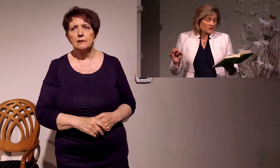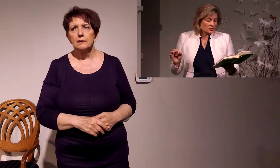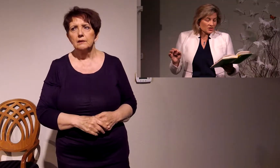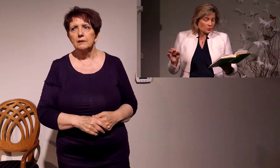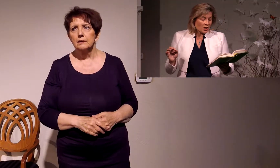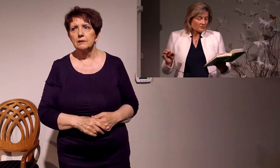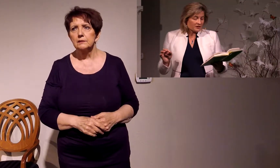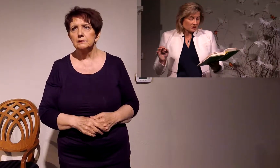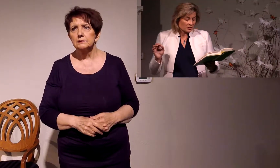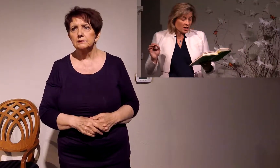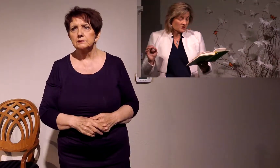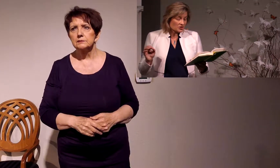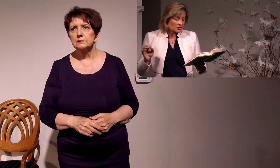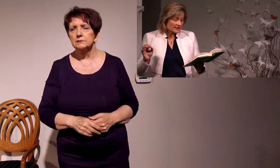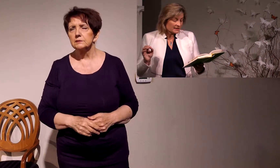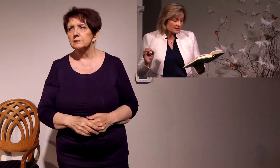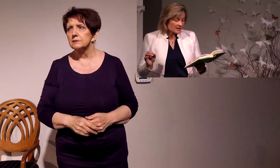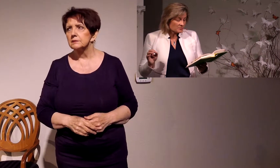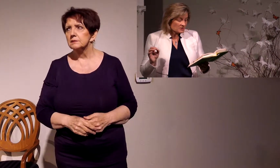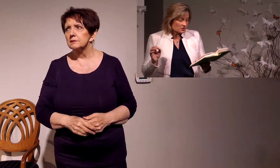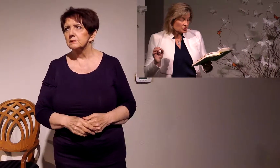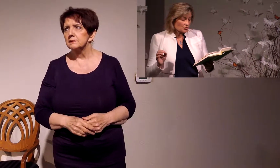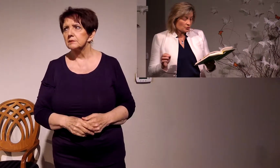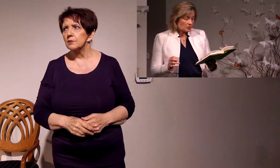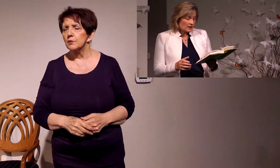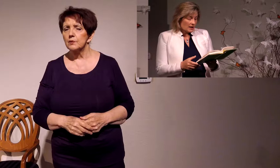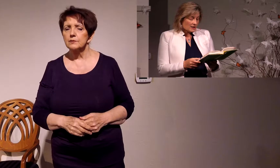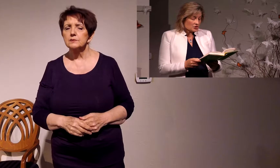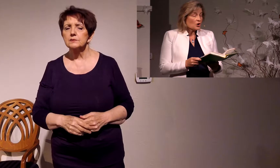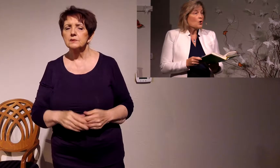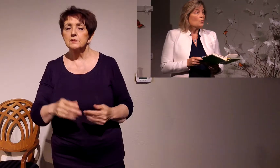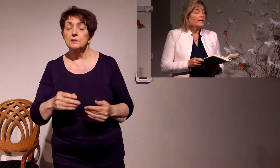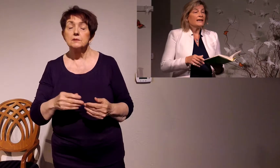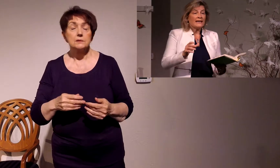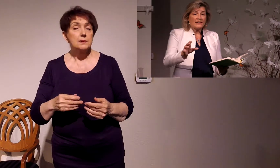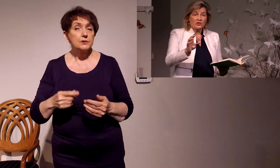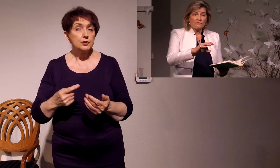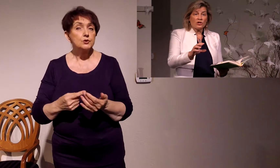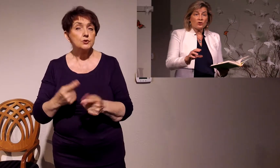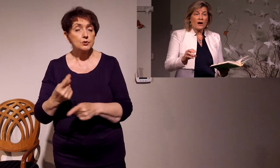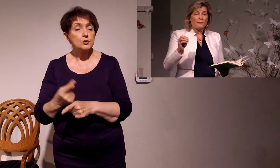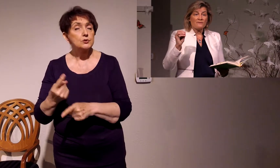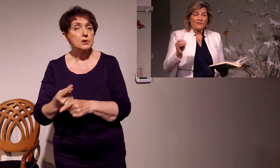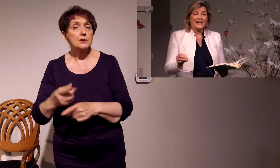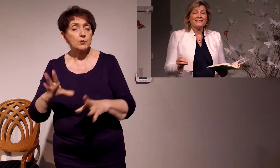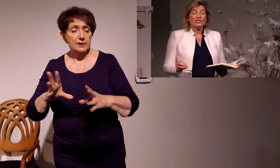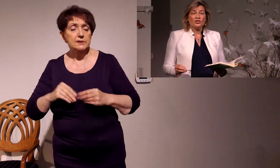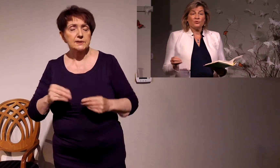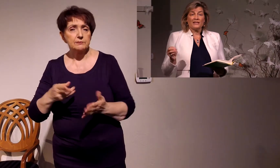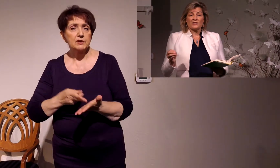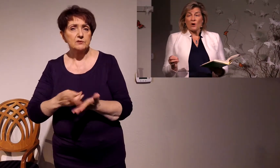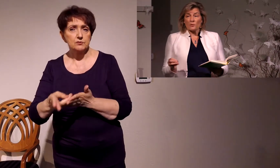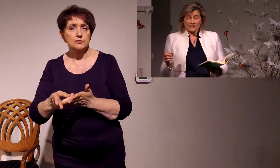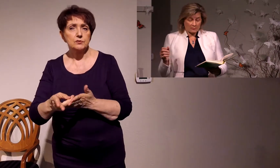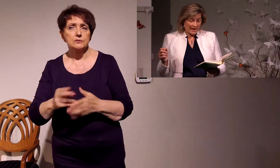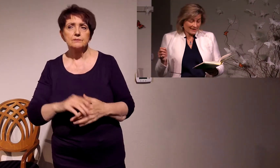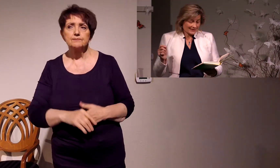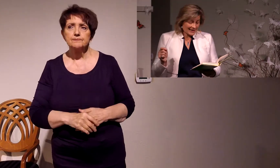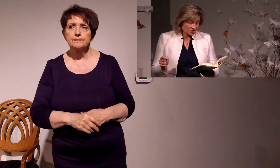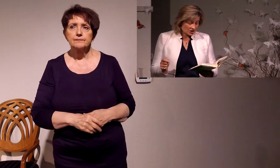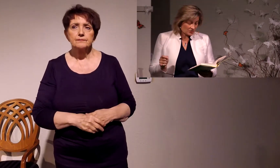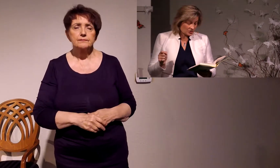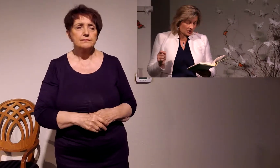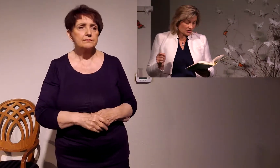especially the ones that we often unconsciously accept as the truth. And so each of you, I'm inviting you in this moment to